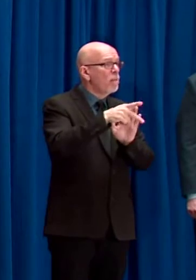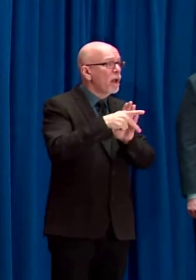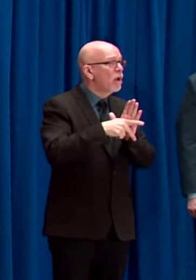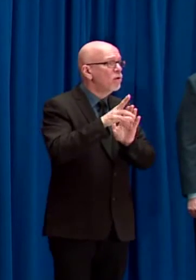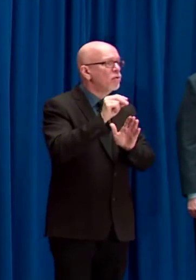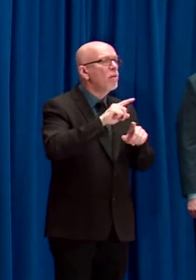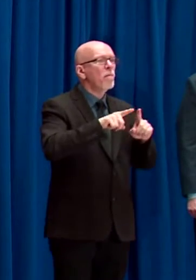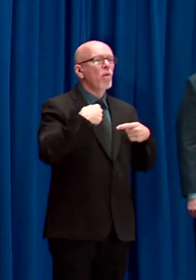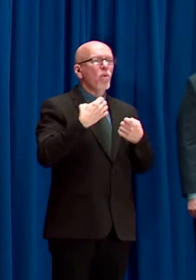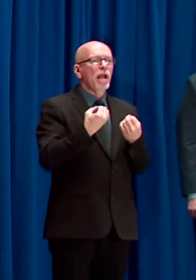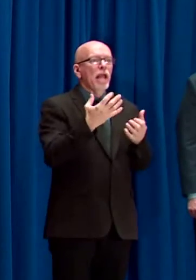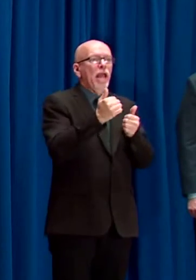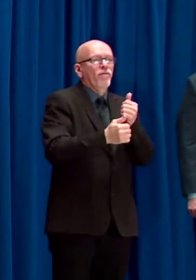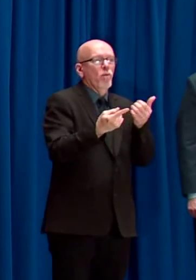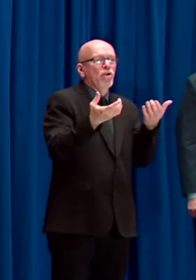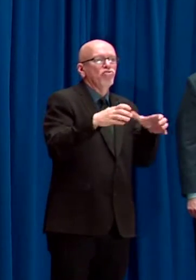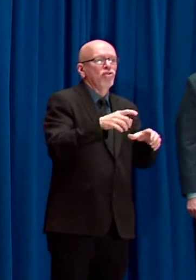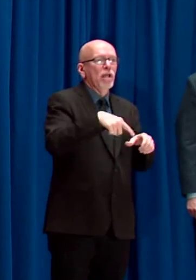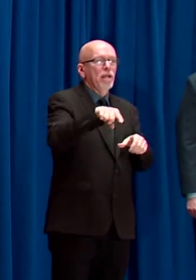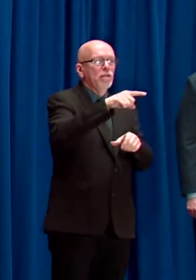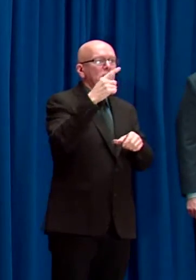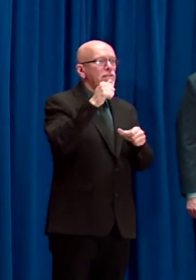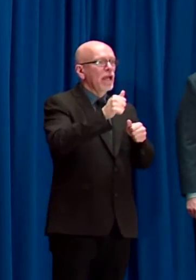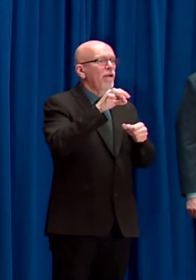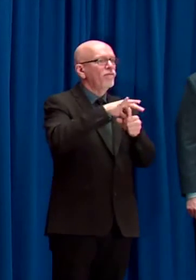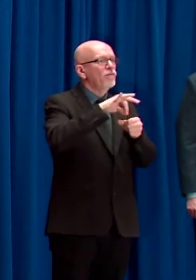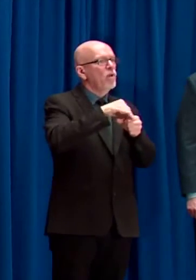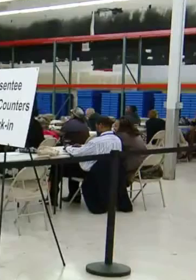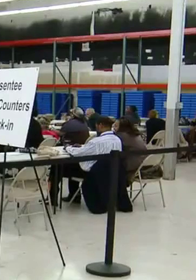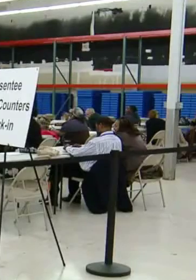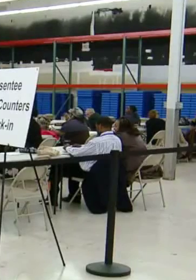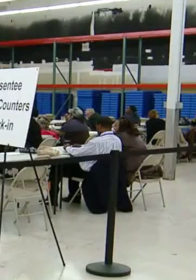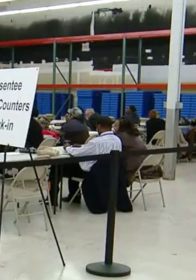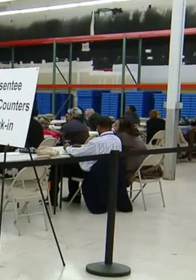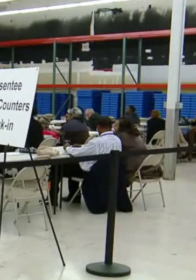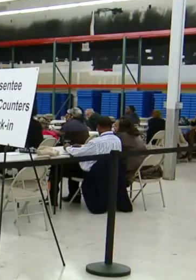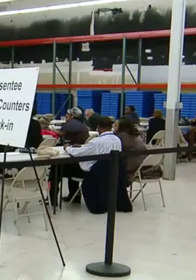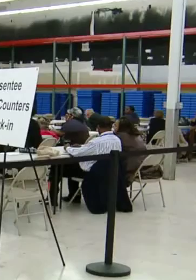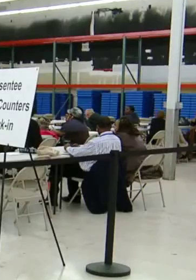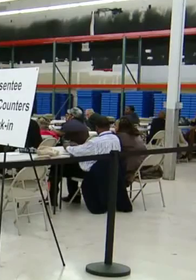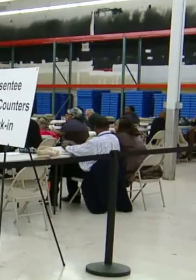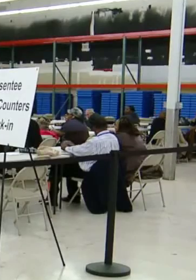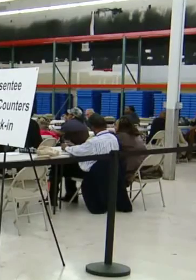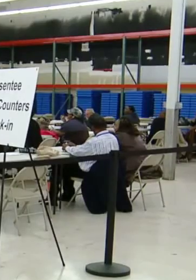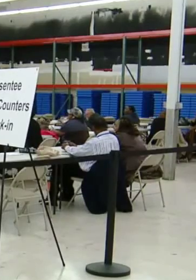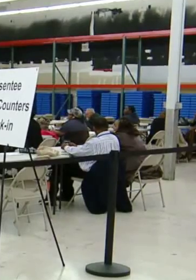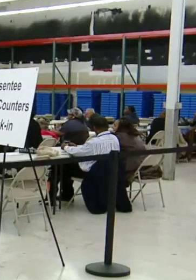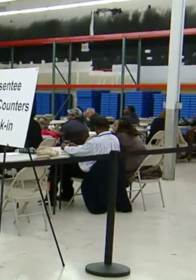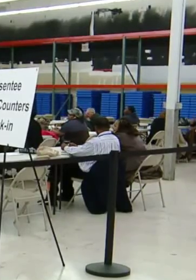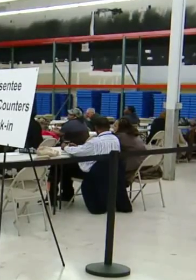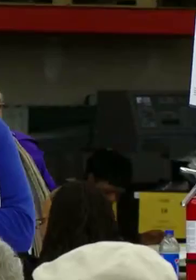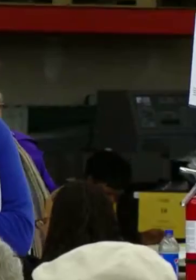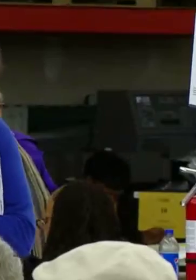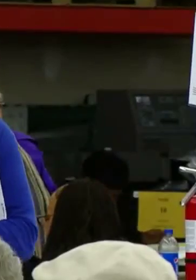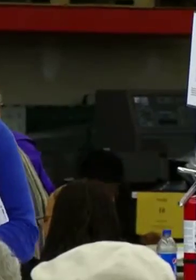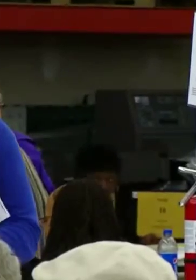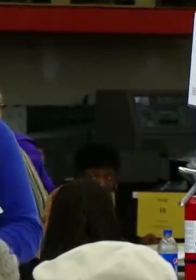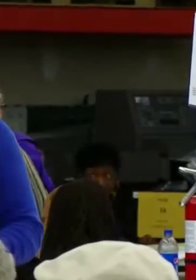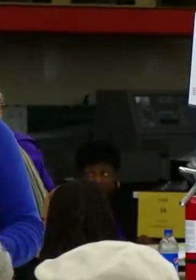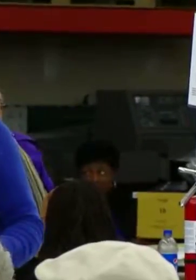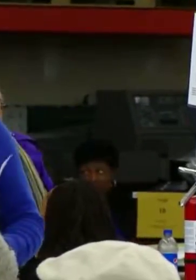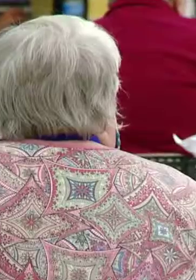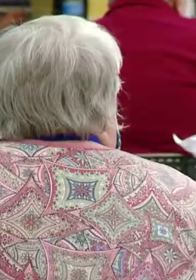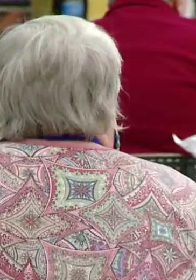for the future. It applies to the June 2nd primary only. Indiana Secretary of State Connie Lawson says if everyone